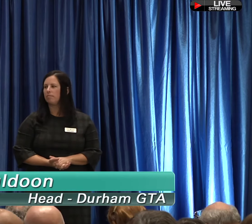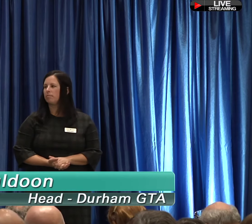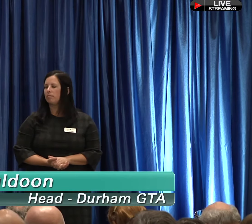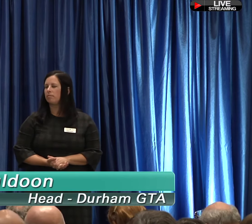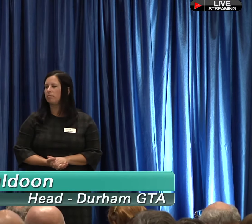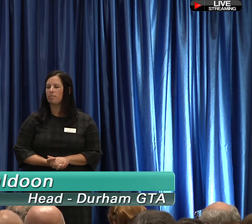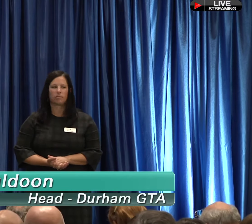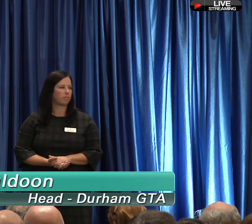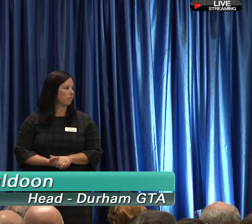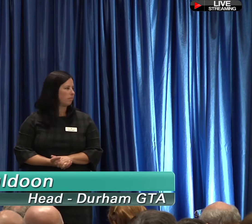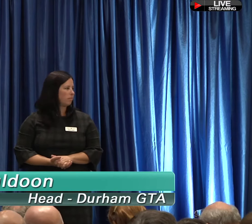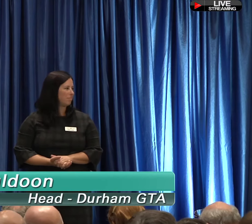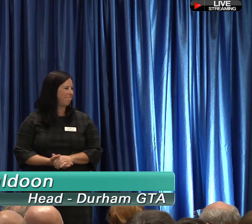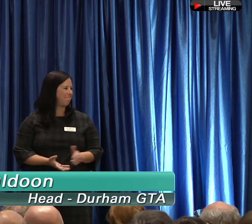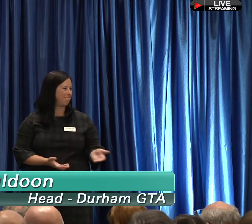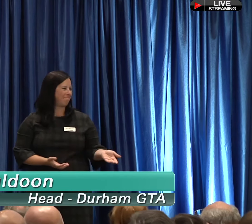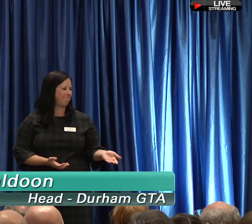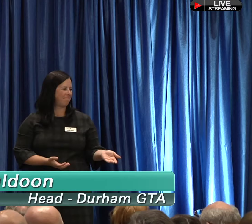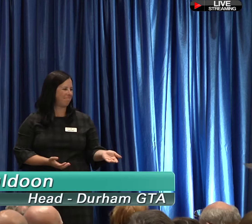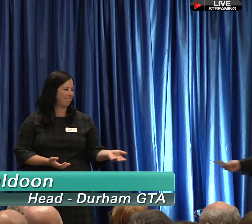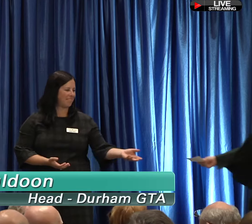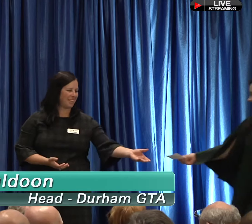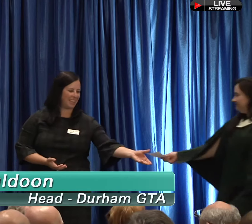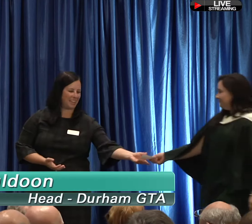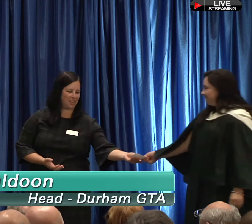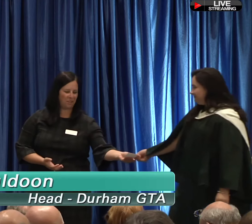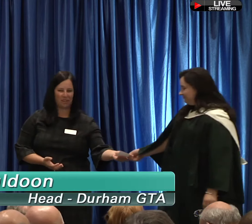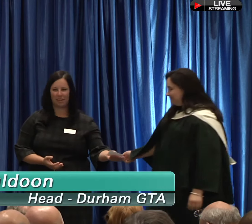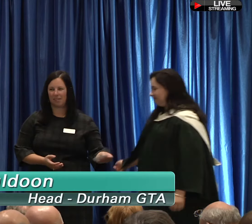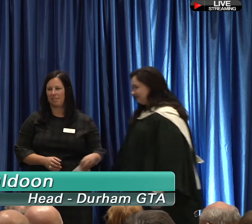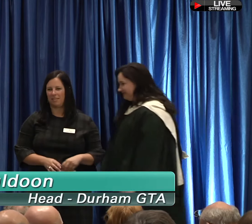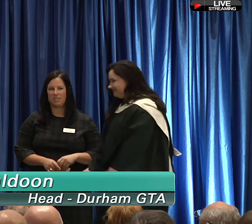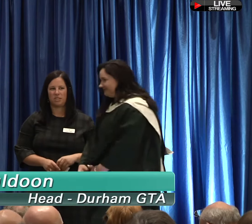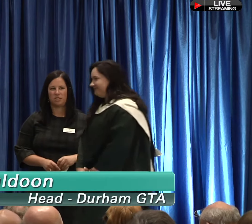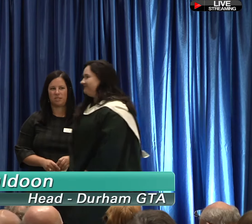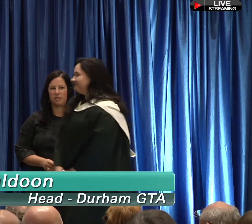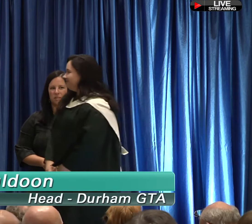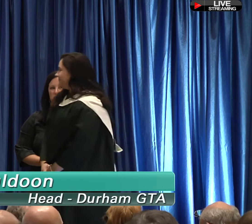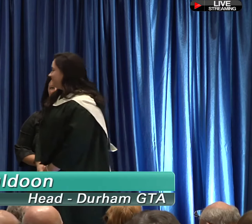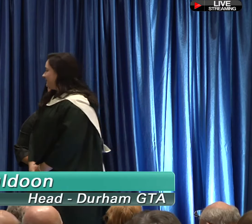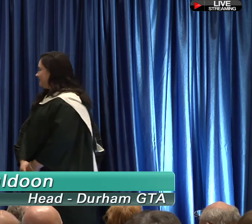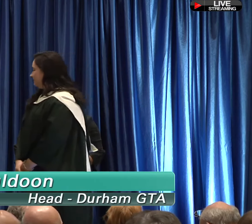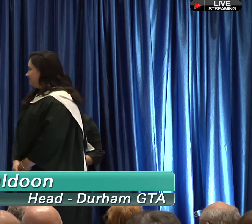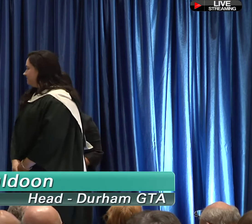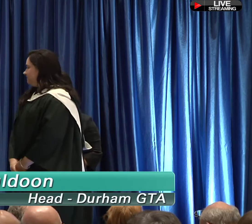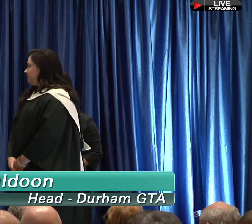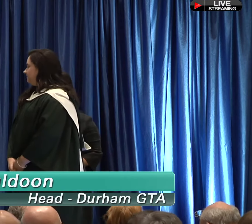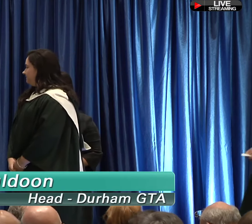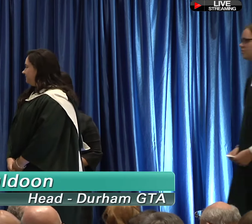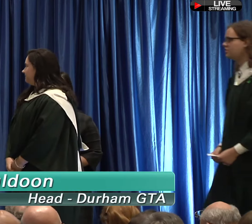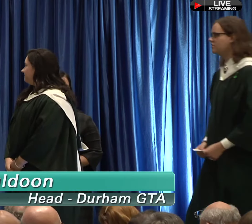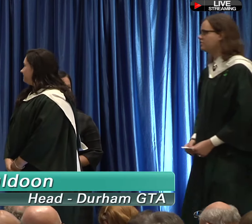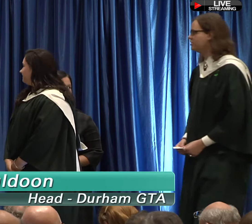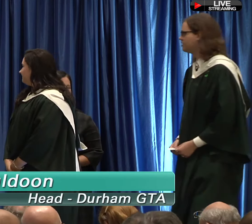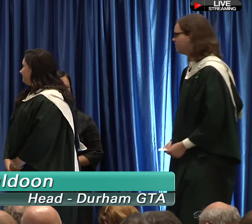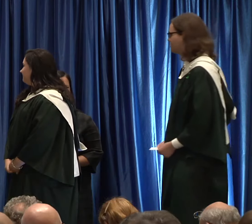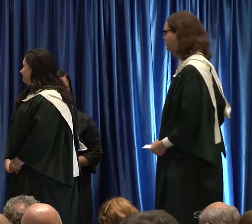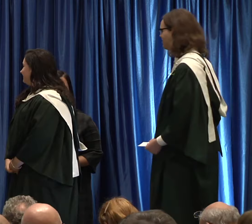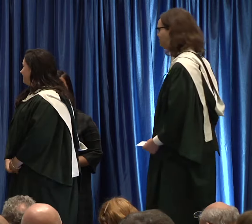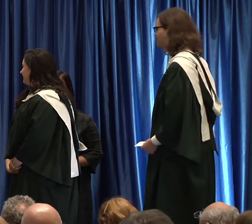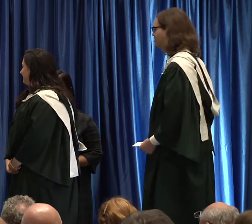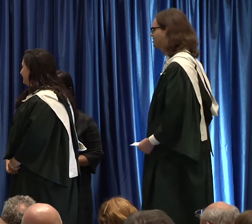names will be read, whom the Senate has duly declared worthy of the honor, that they may receive the degree at your